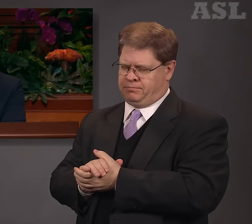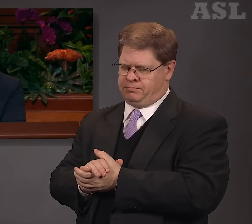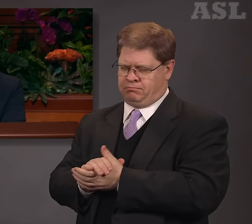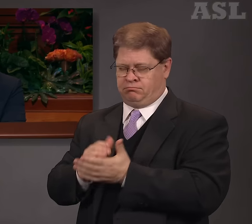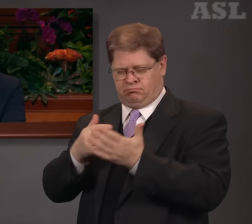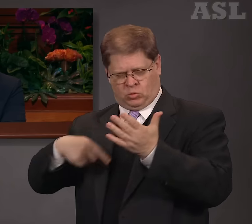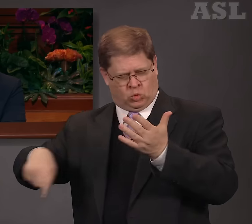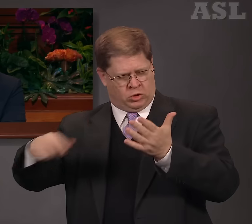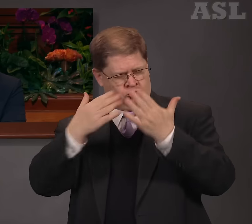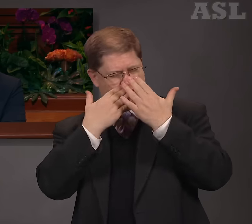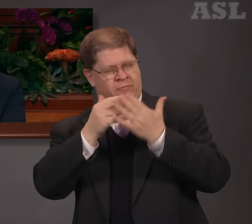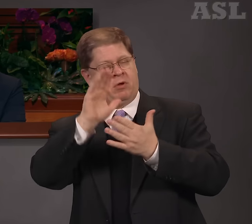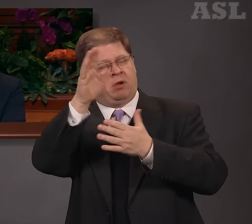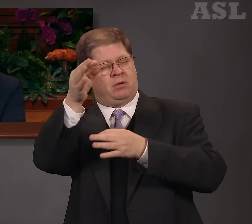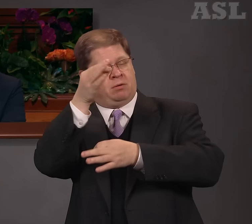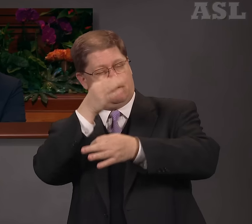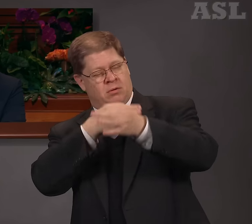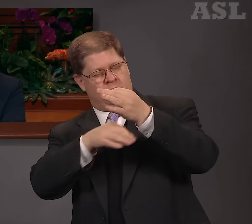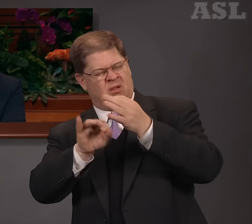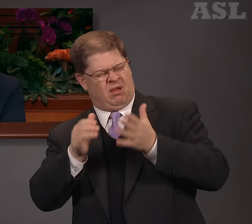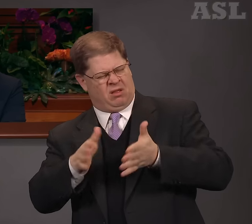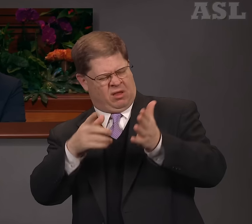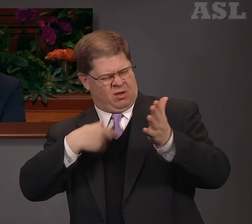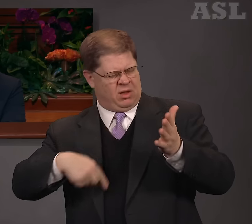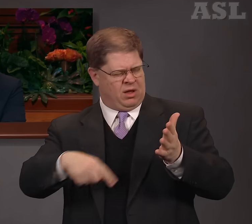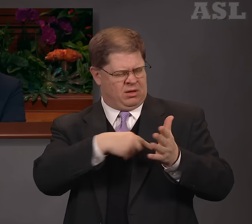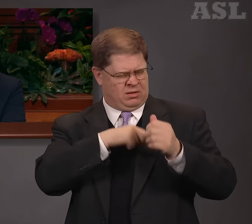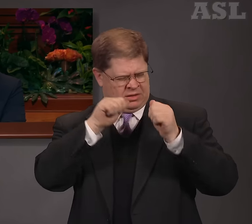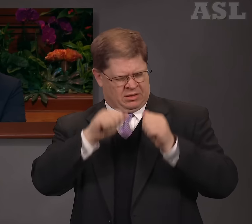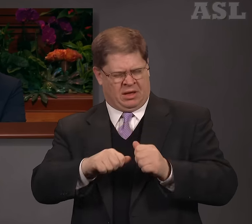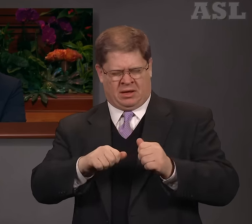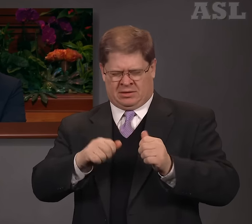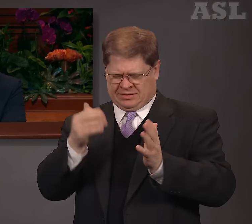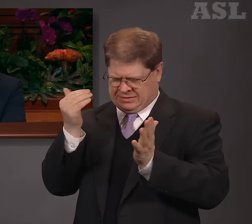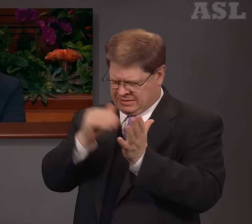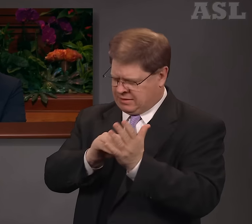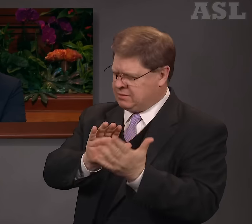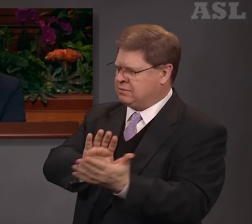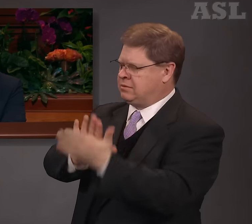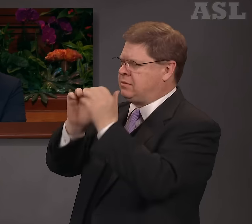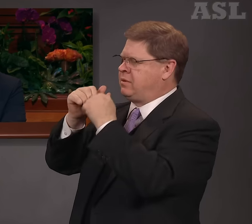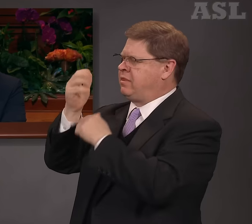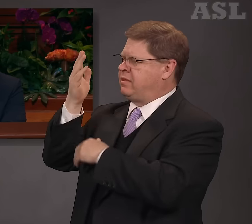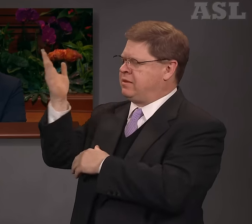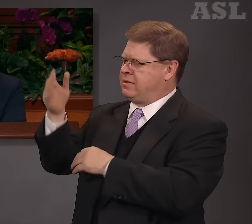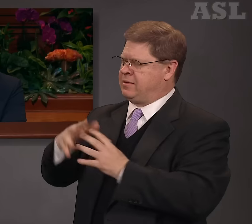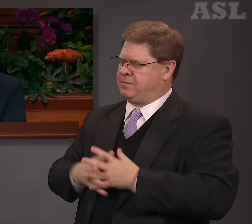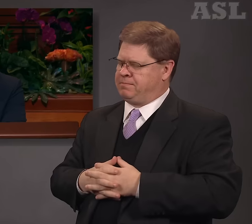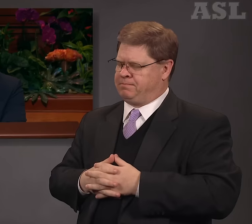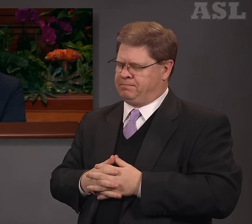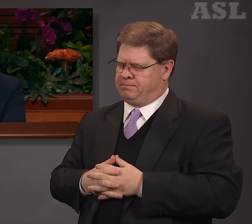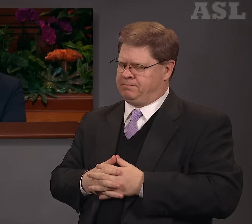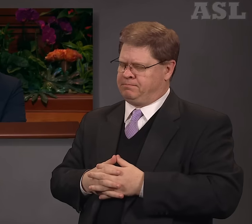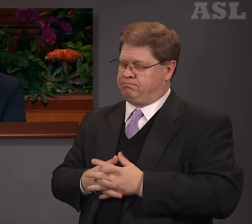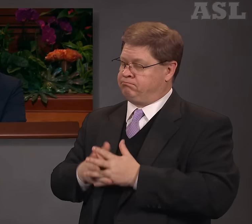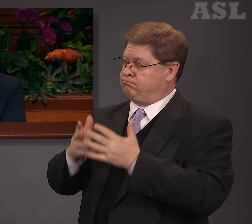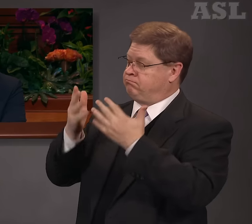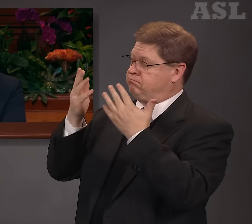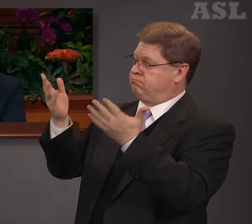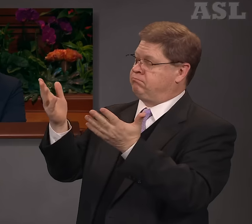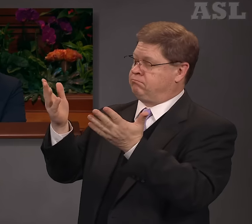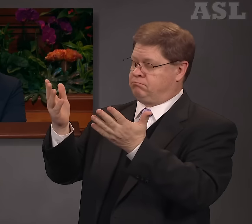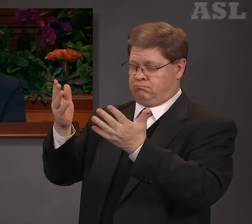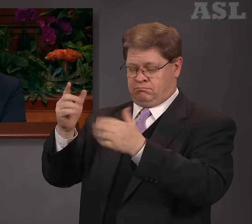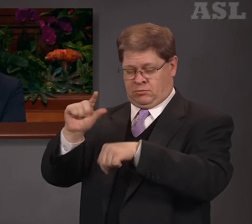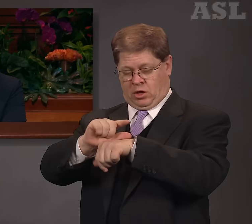atoning sacrifice that allows us to be able to return to thy presence. We thank thee for the